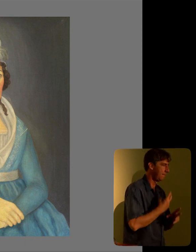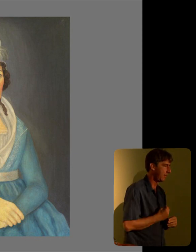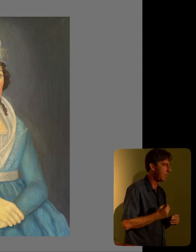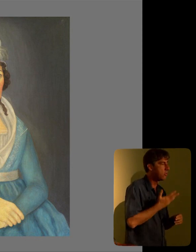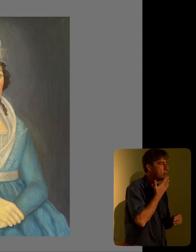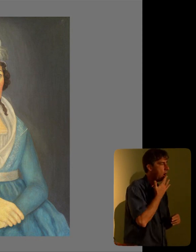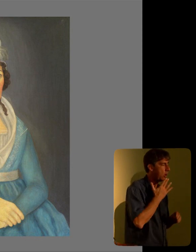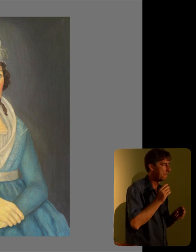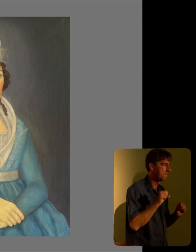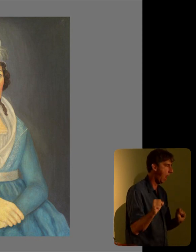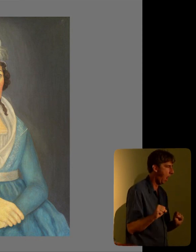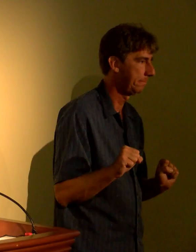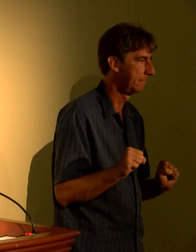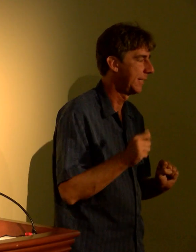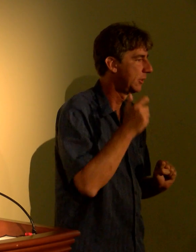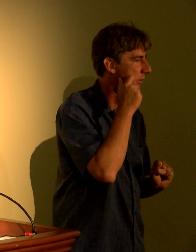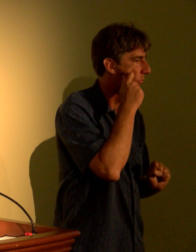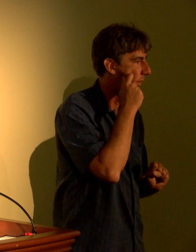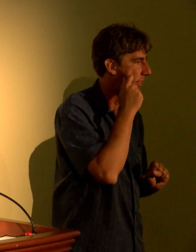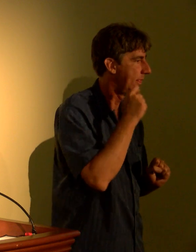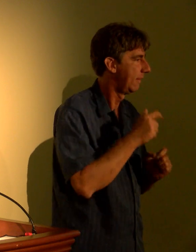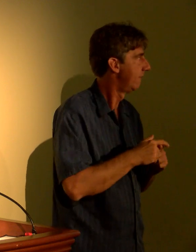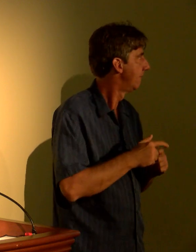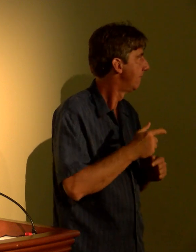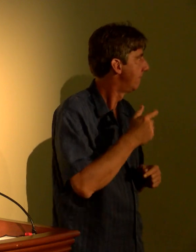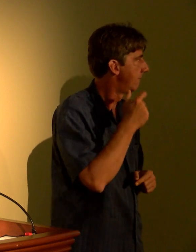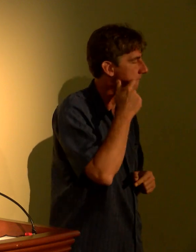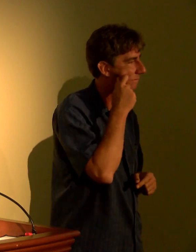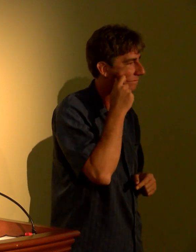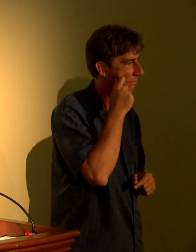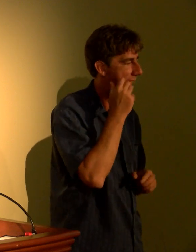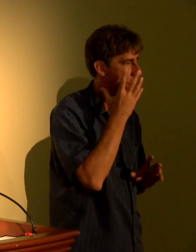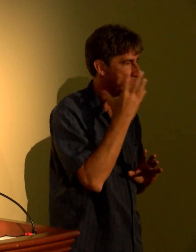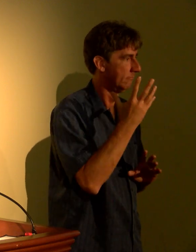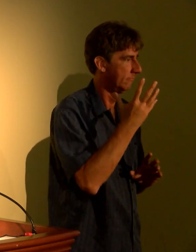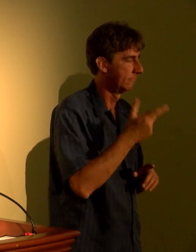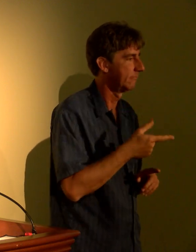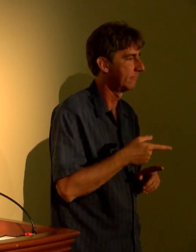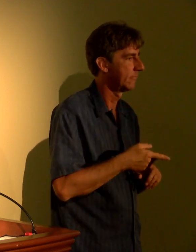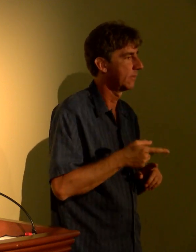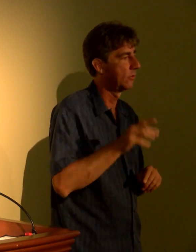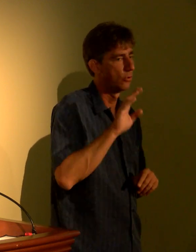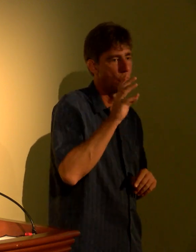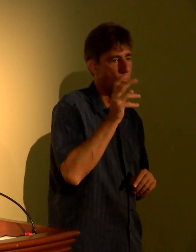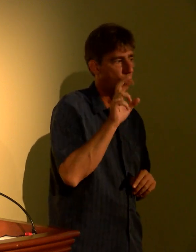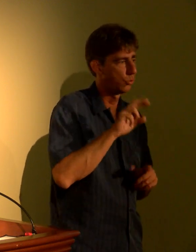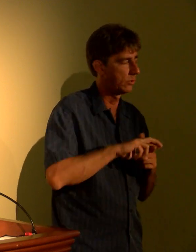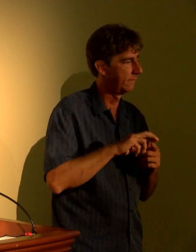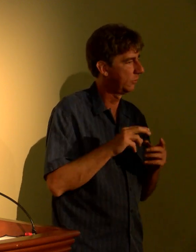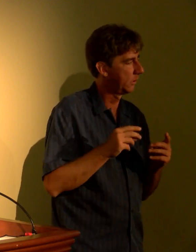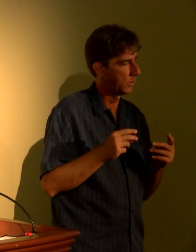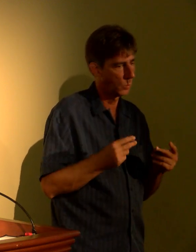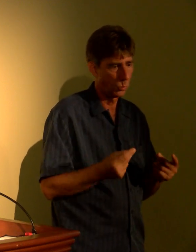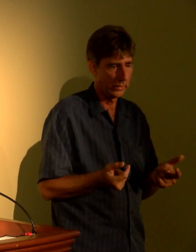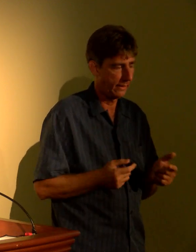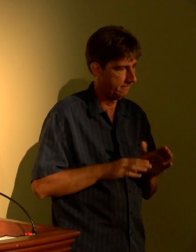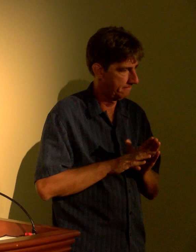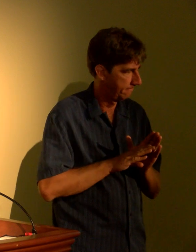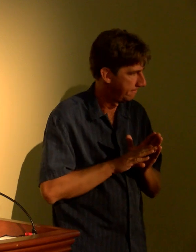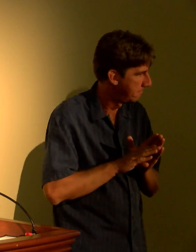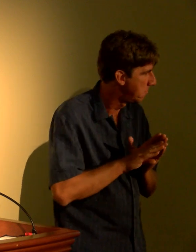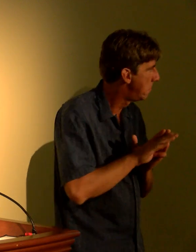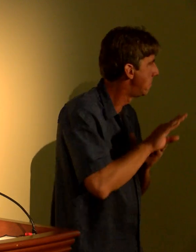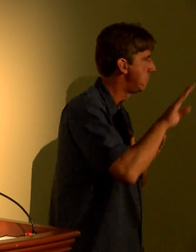off the flesh tones of her face as well. And so Brewster is very quickly developing as an artist and getting these